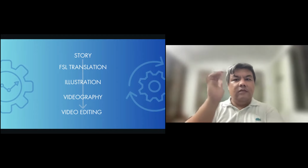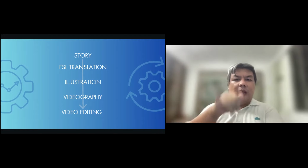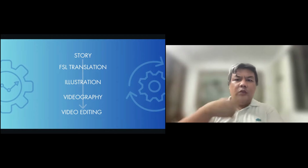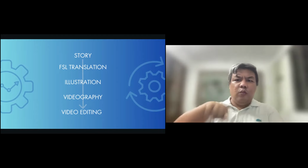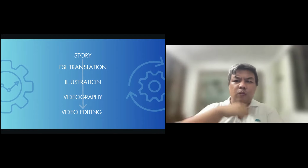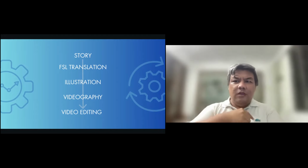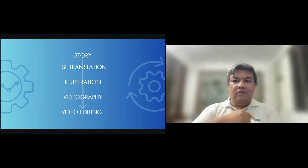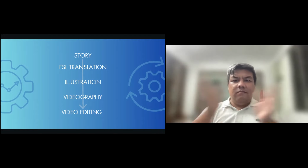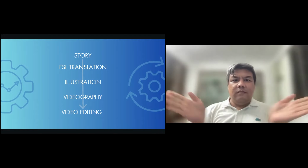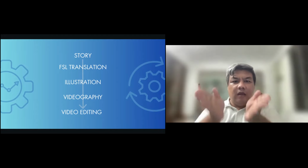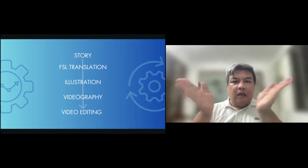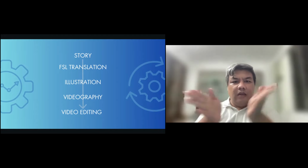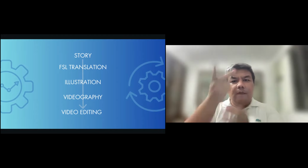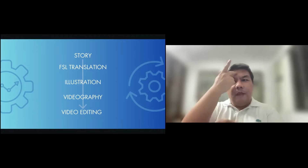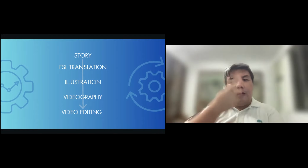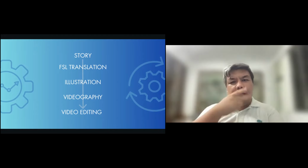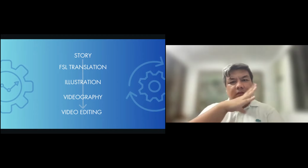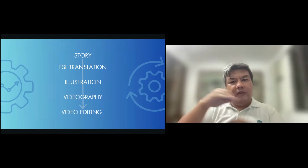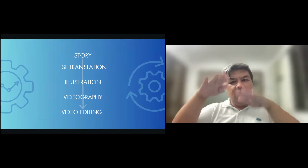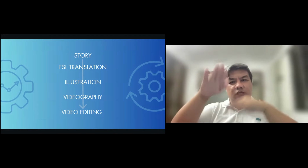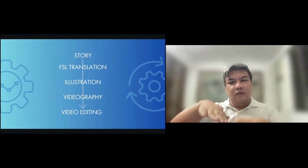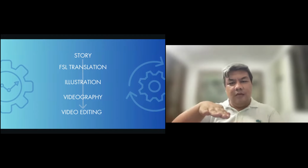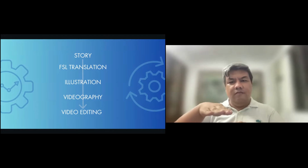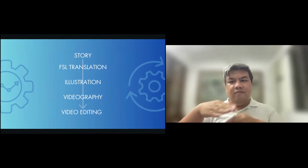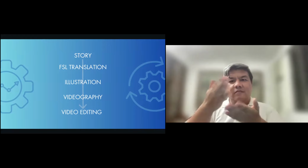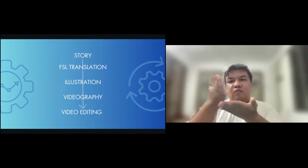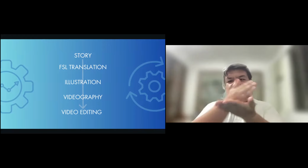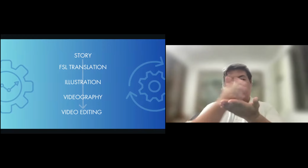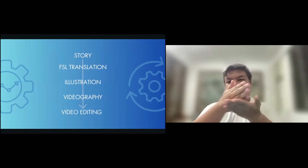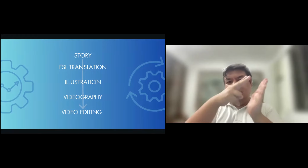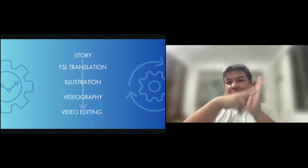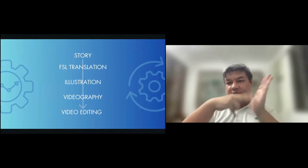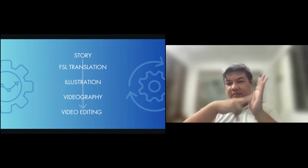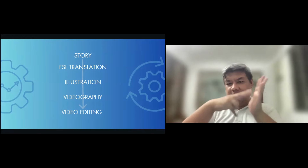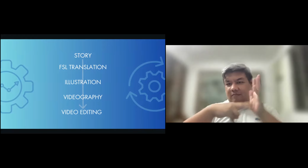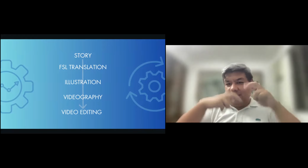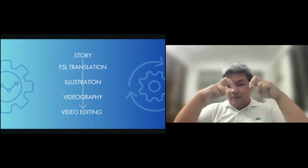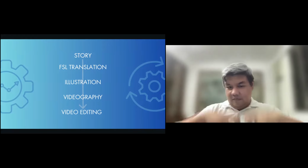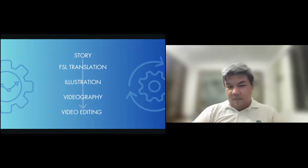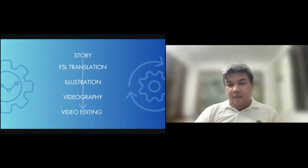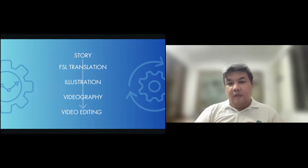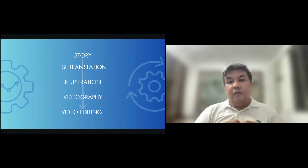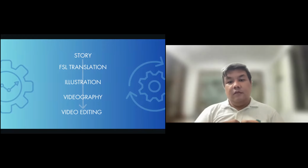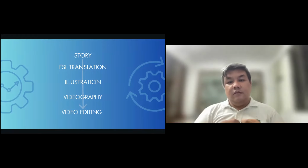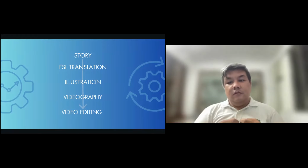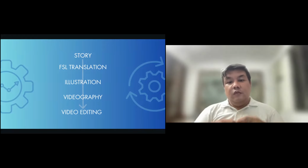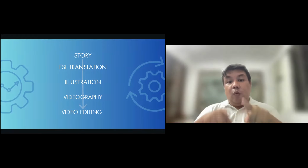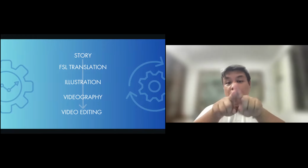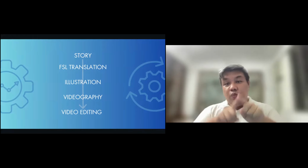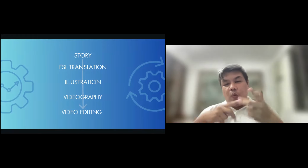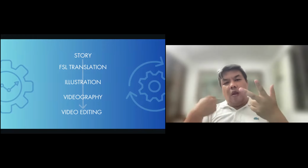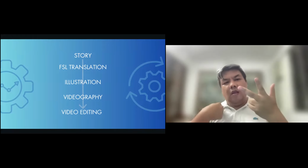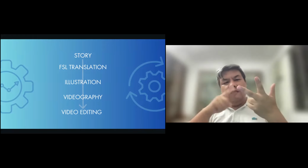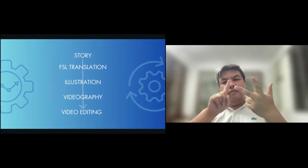active books, and then we try to encourage the parents and the children's to share and read these